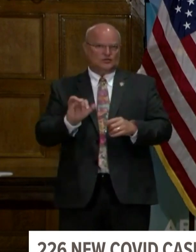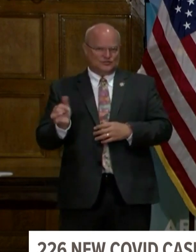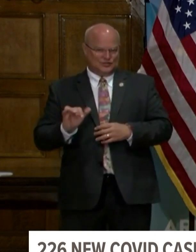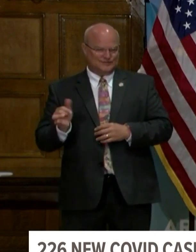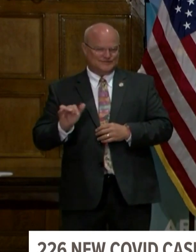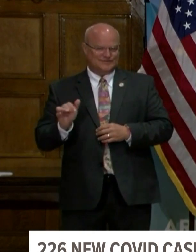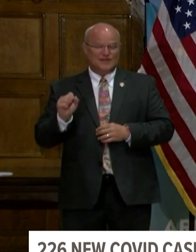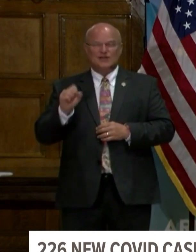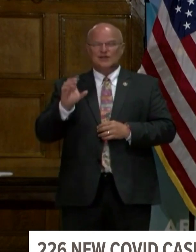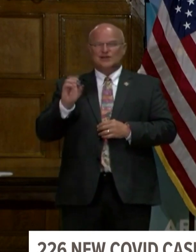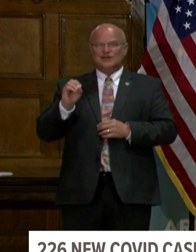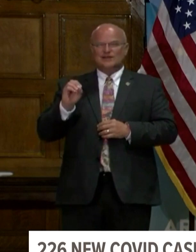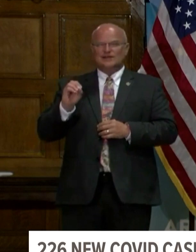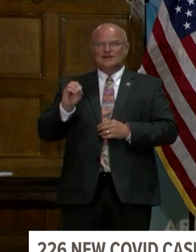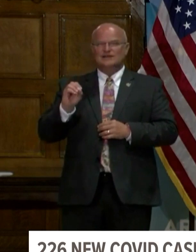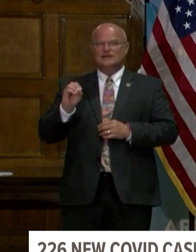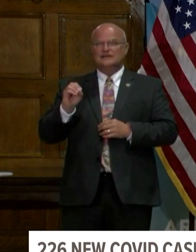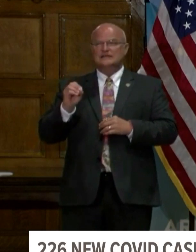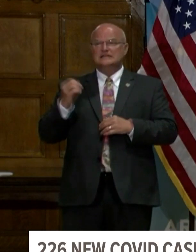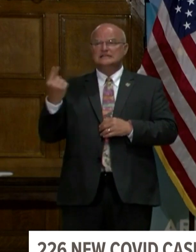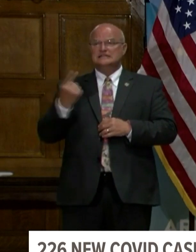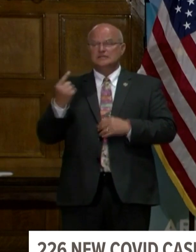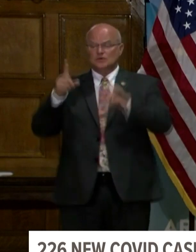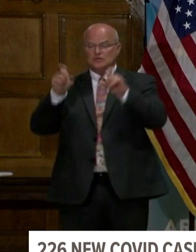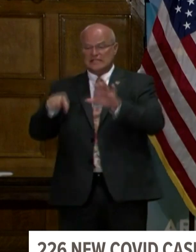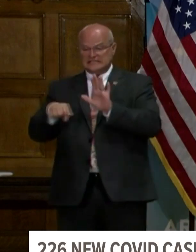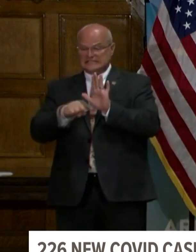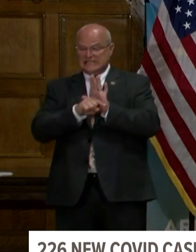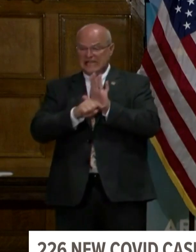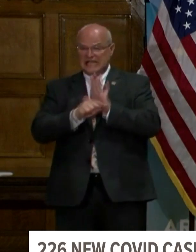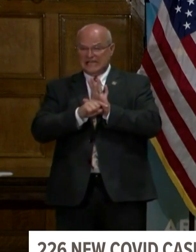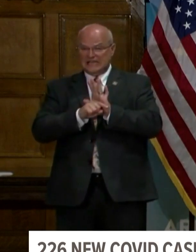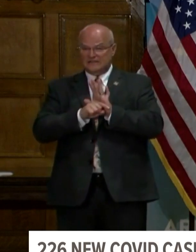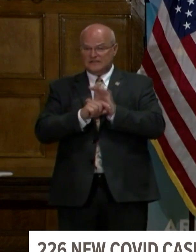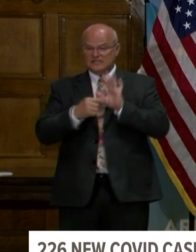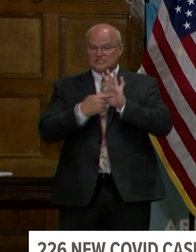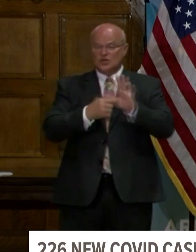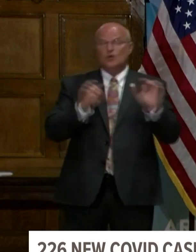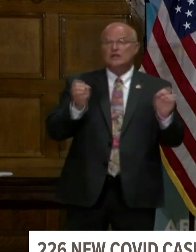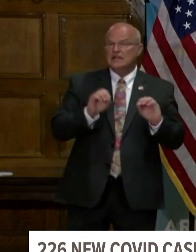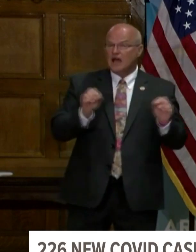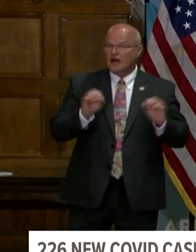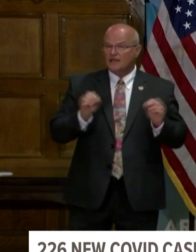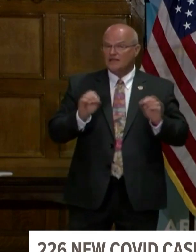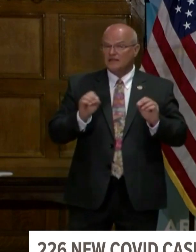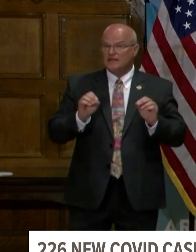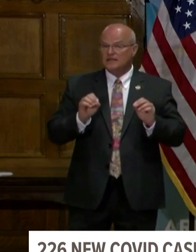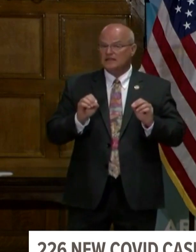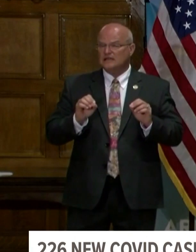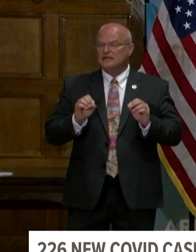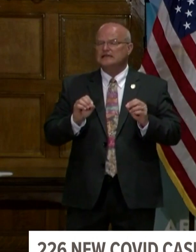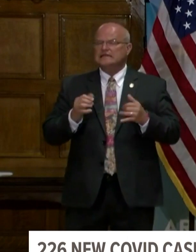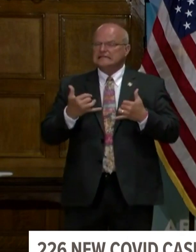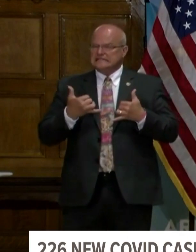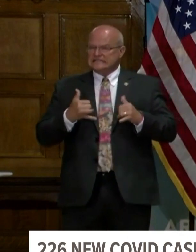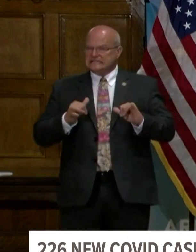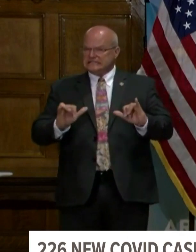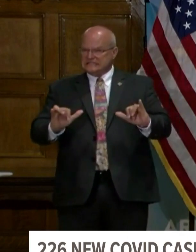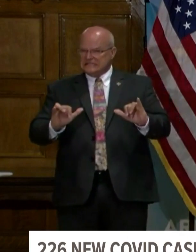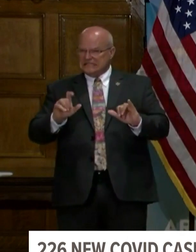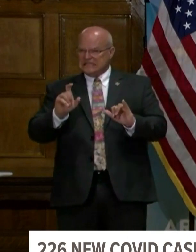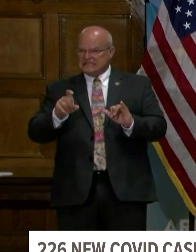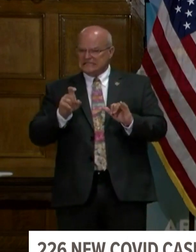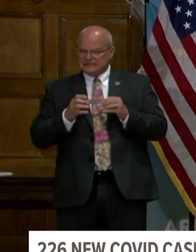also. So someone who tests negative and has no symptoms and as a contact, they still need